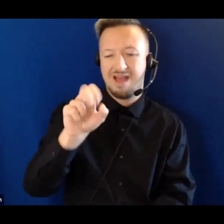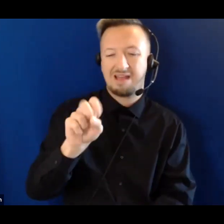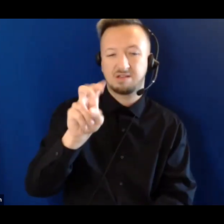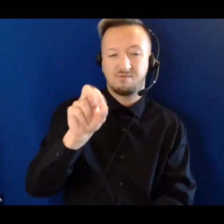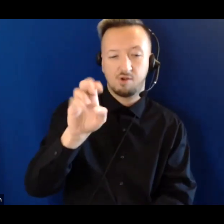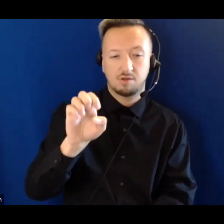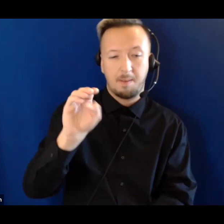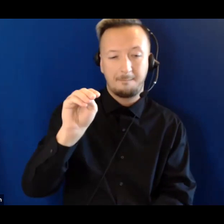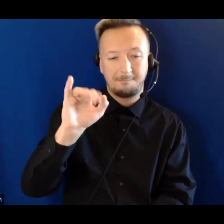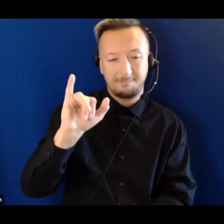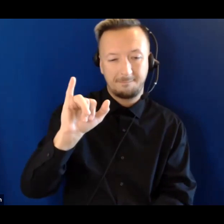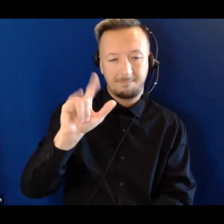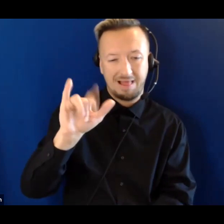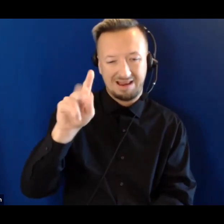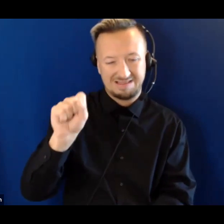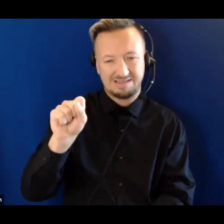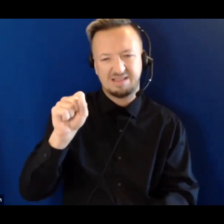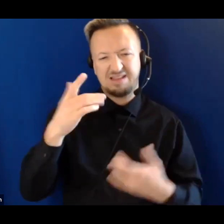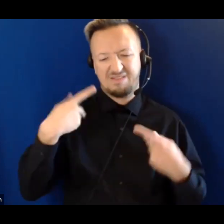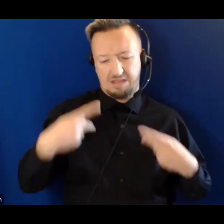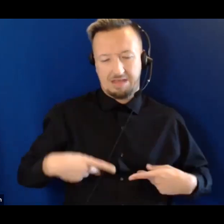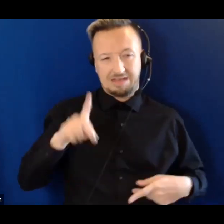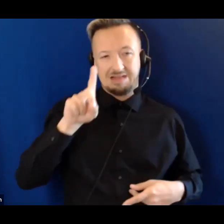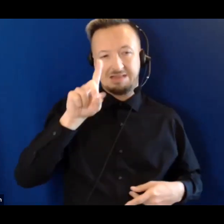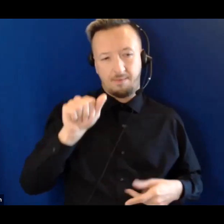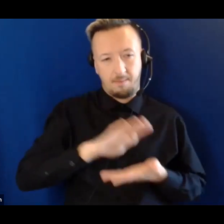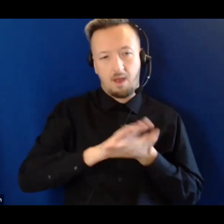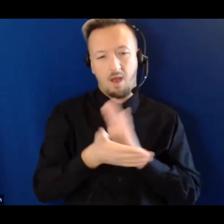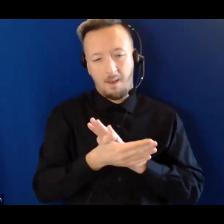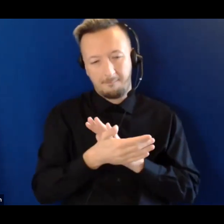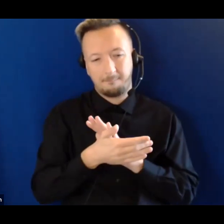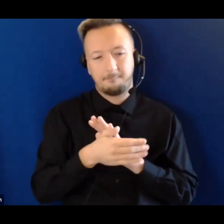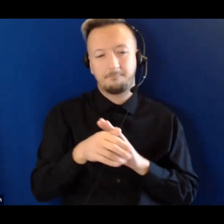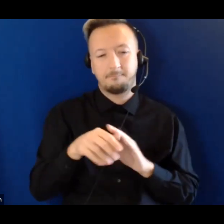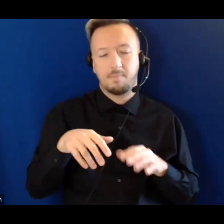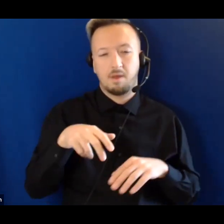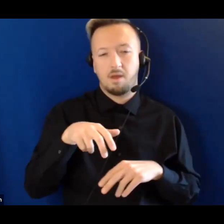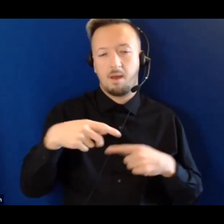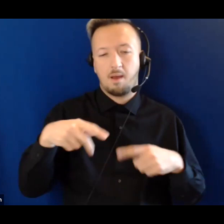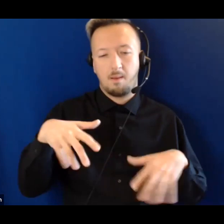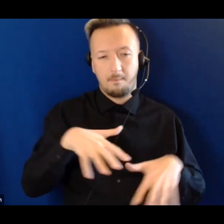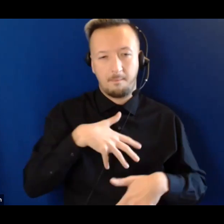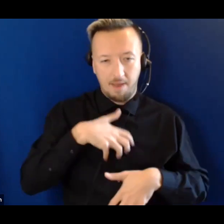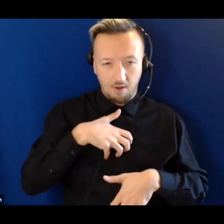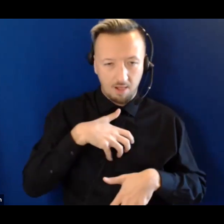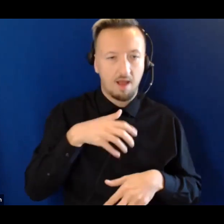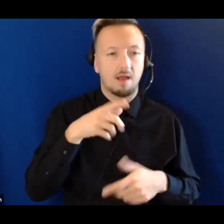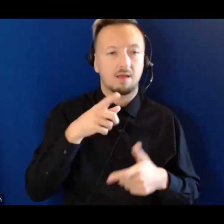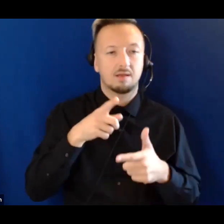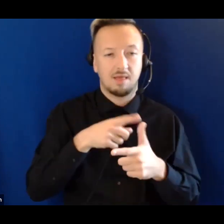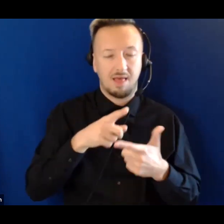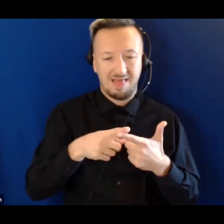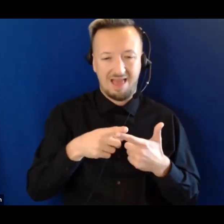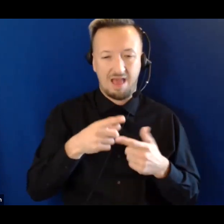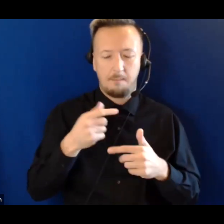disability. It left me paralyzed, and then eventually, I was able to kind of gain strength and